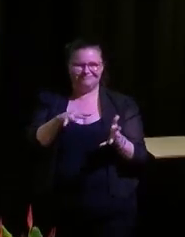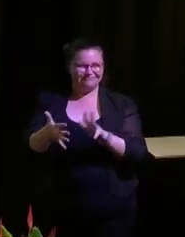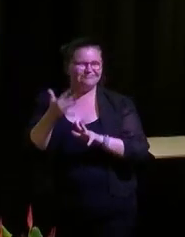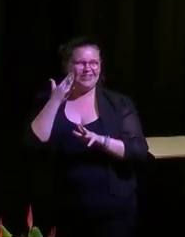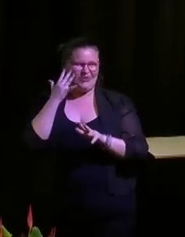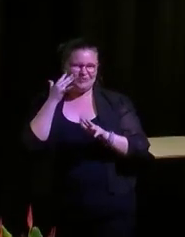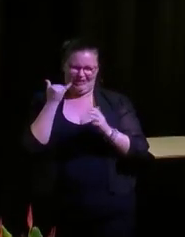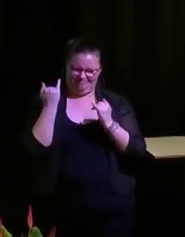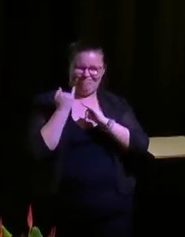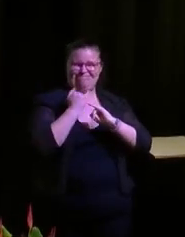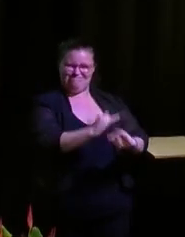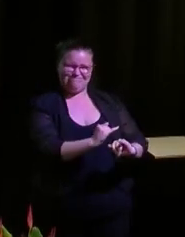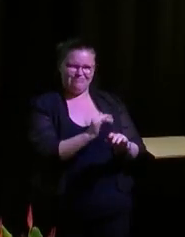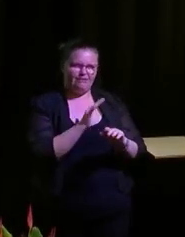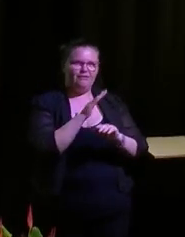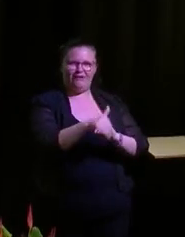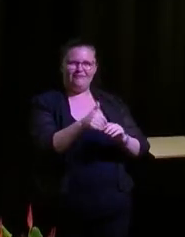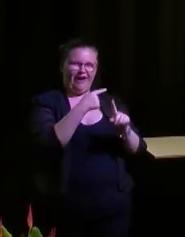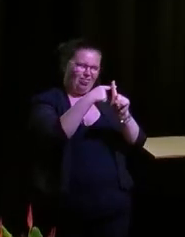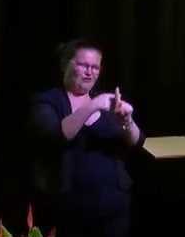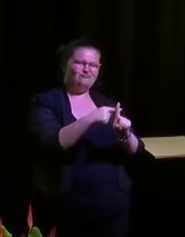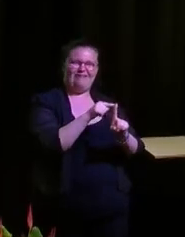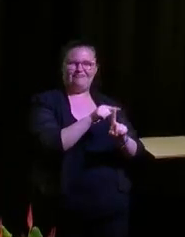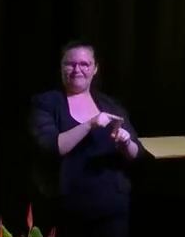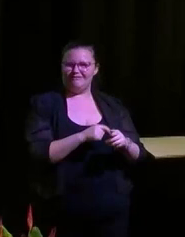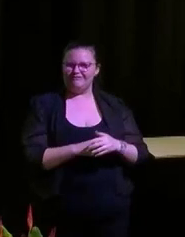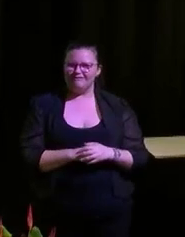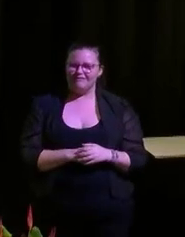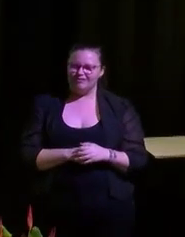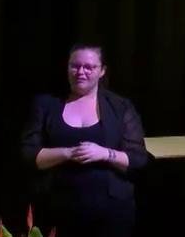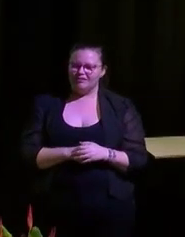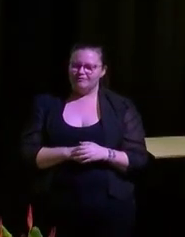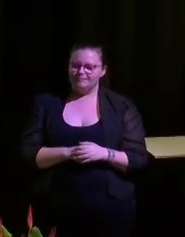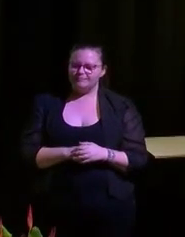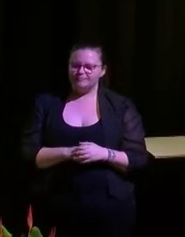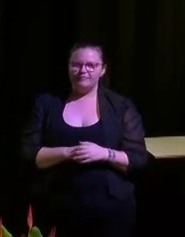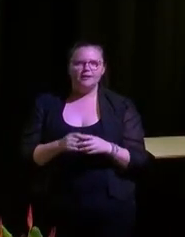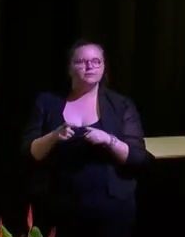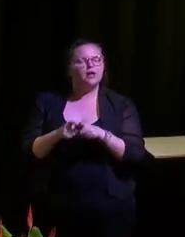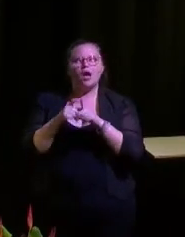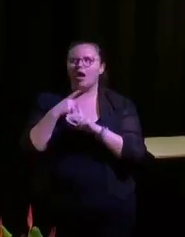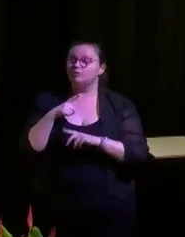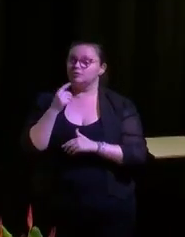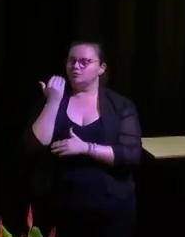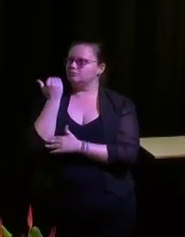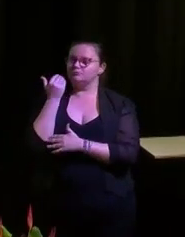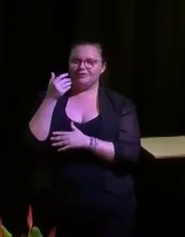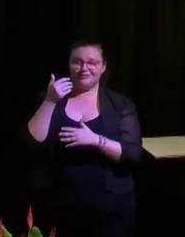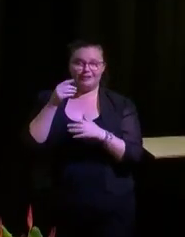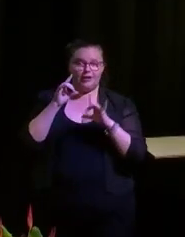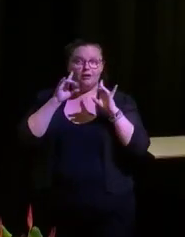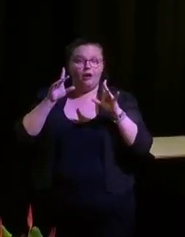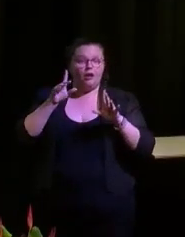happened. So, you know, and it was so hard because it was like we just unveiled it and then